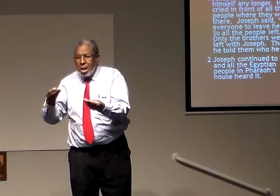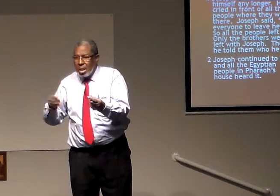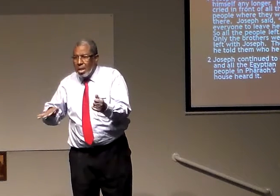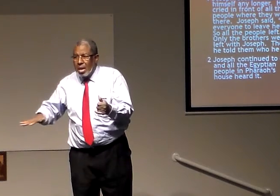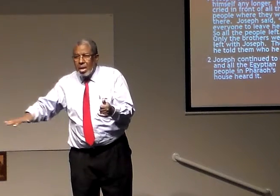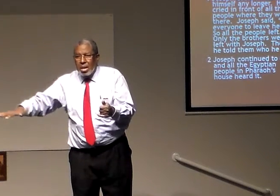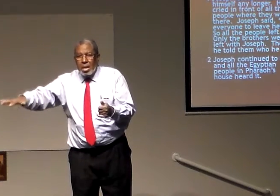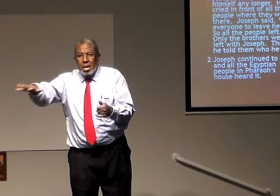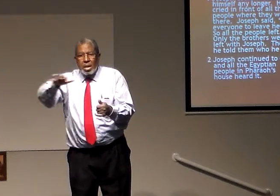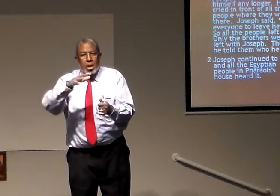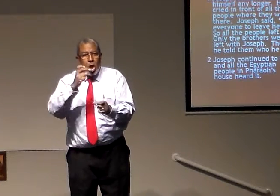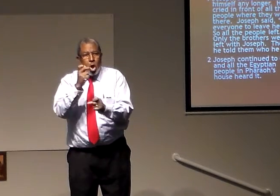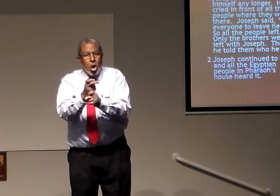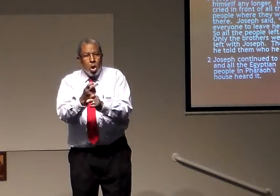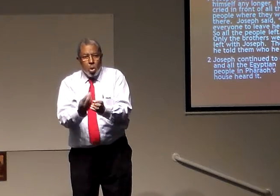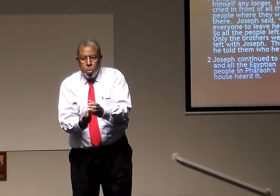You know, the land became so dry.